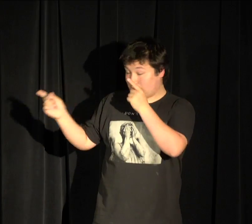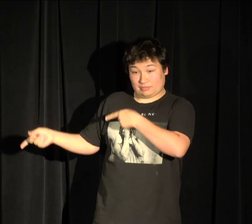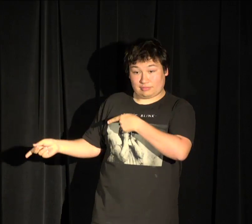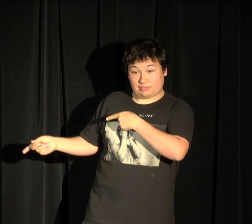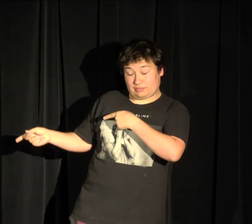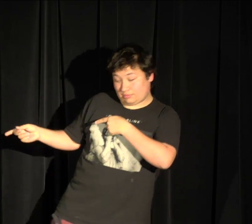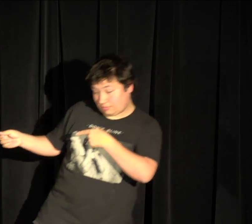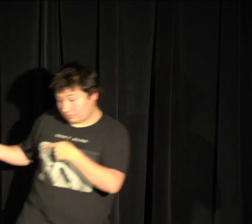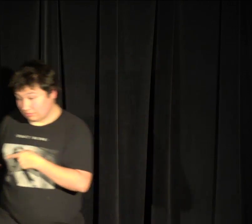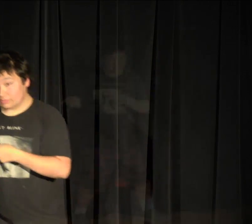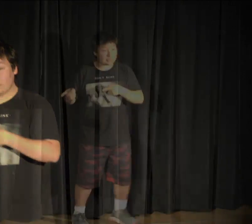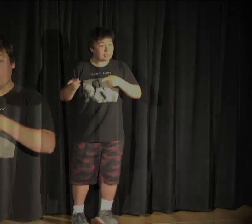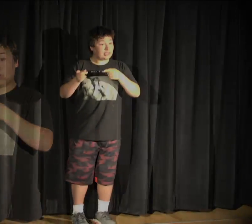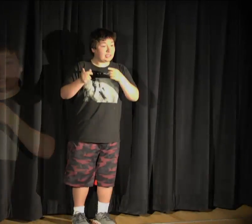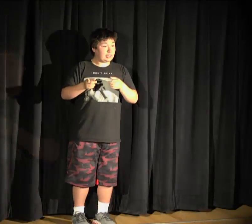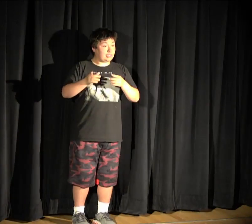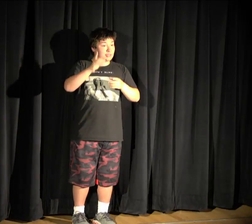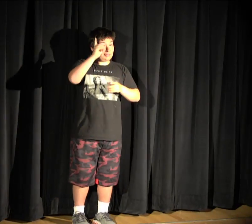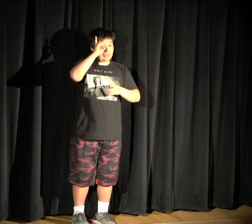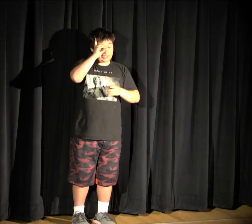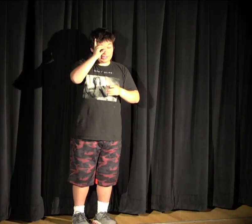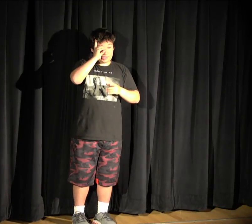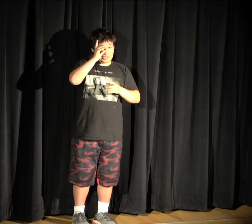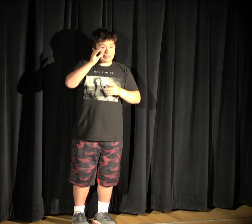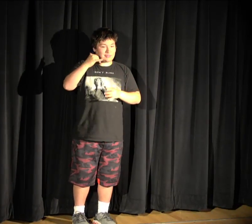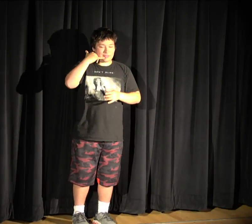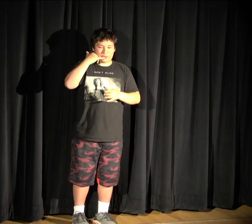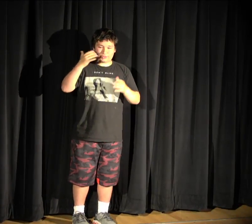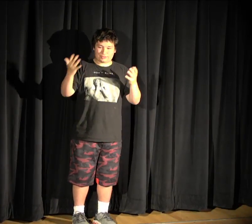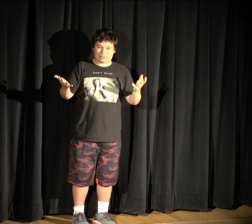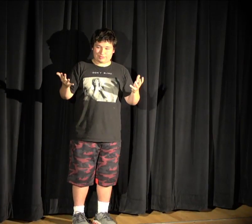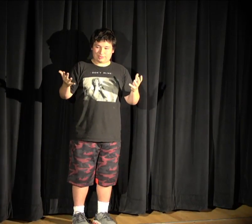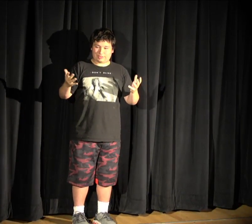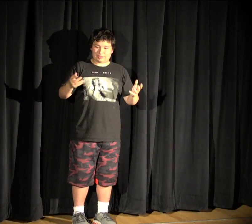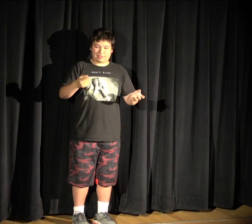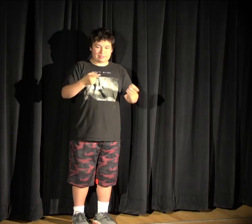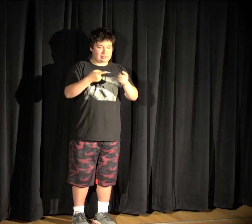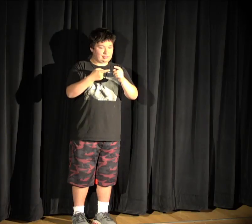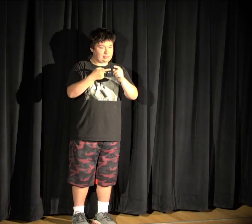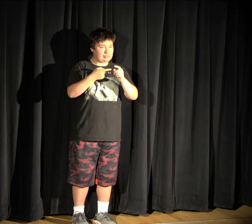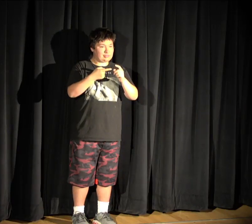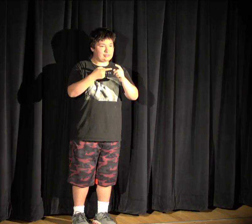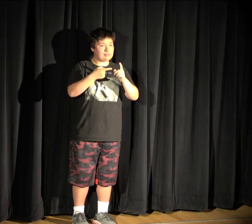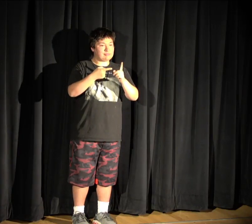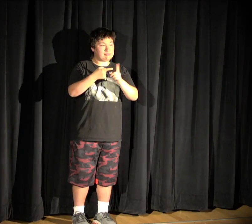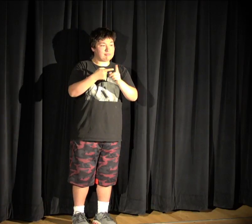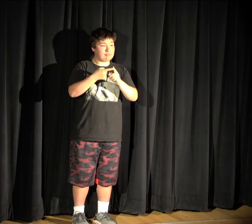Now, let's go talk about the phone for the deaf.